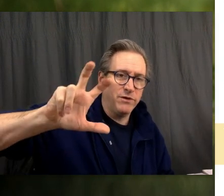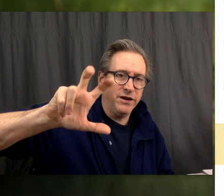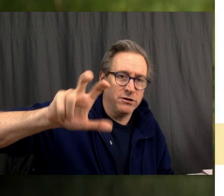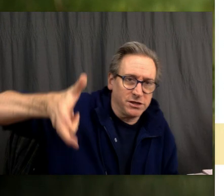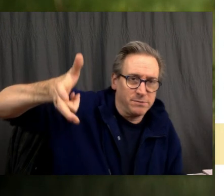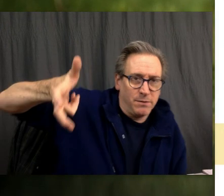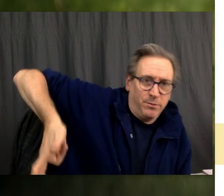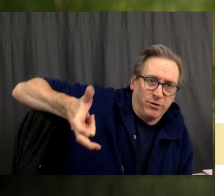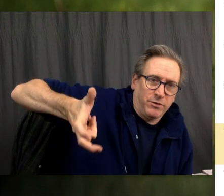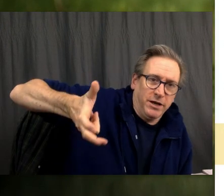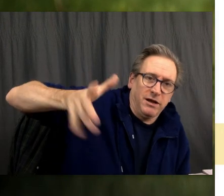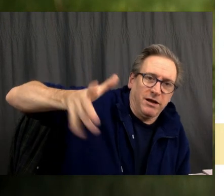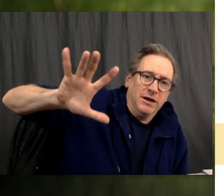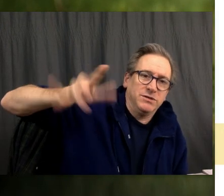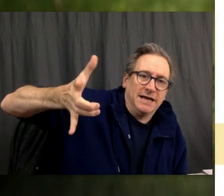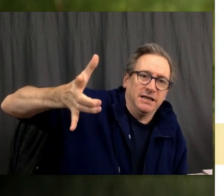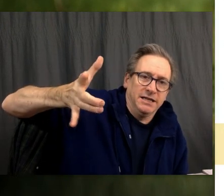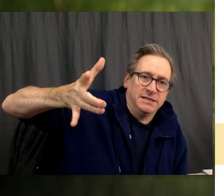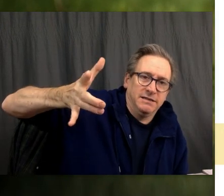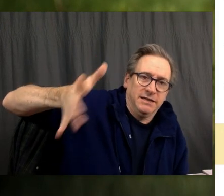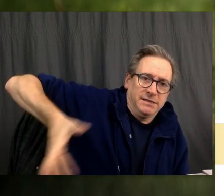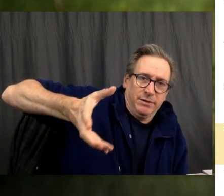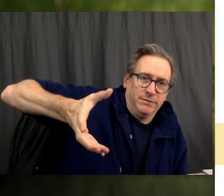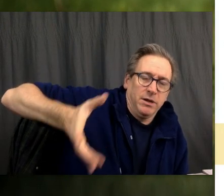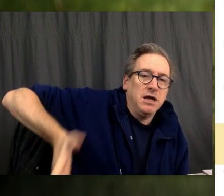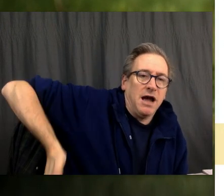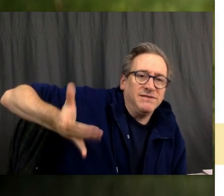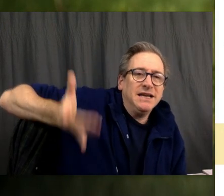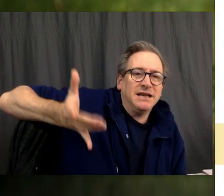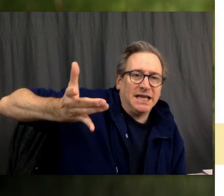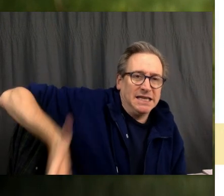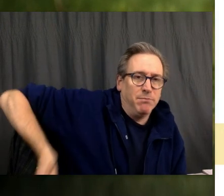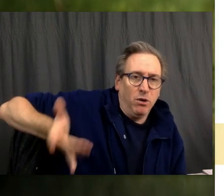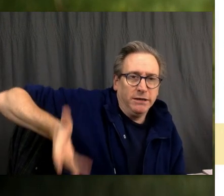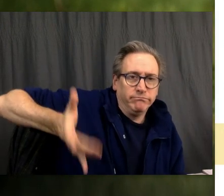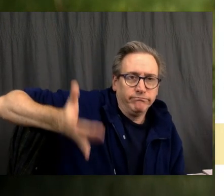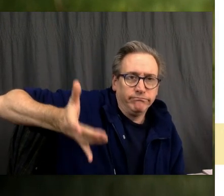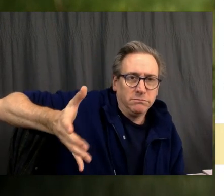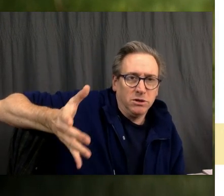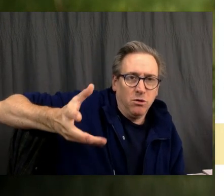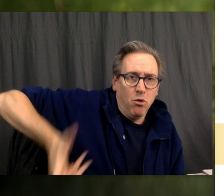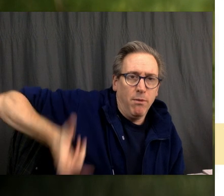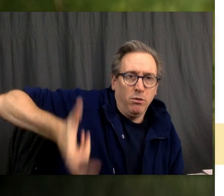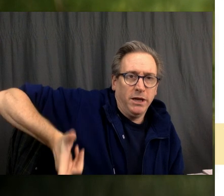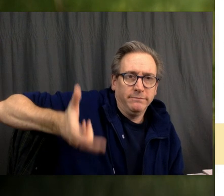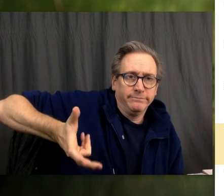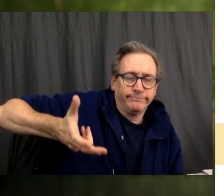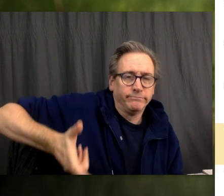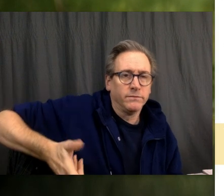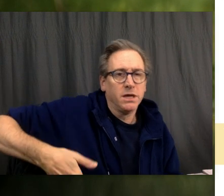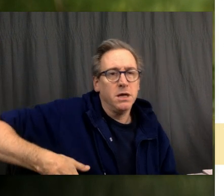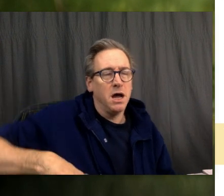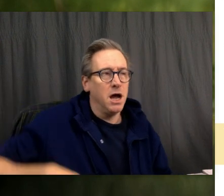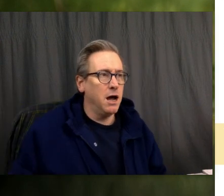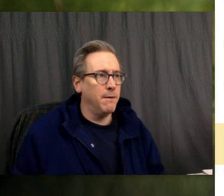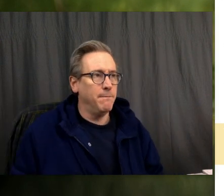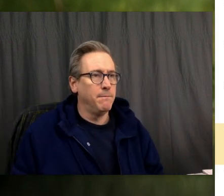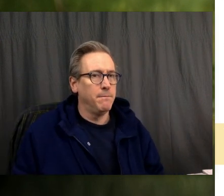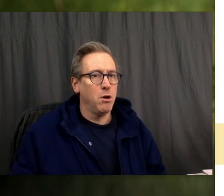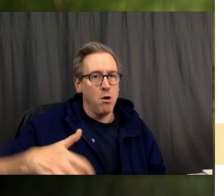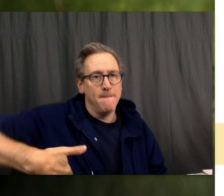3 fingers, because remember you put 3, technically it's these, but I've seen it like this, bowling or bowling.